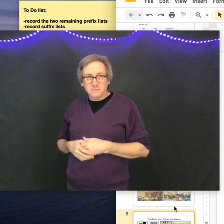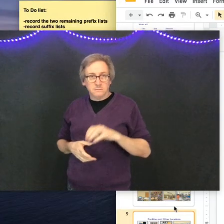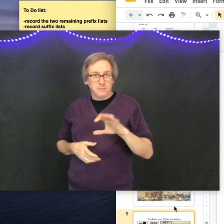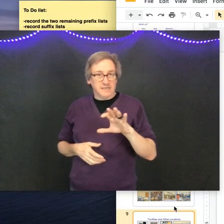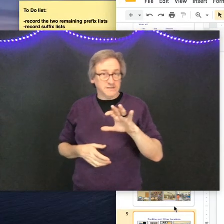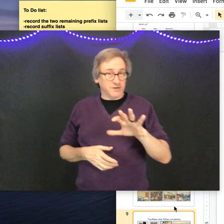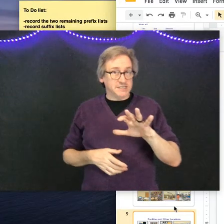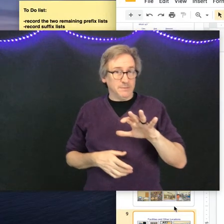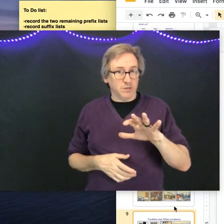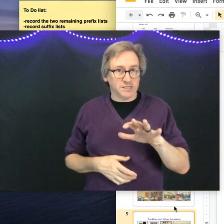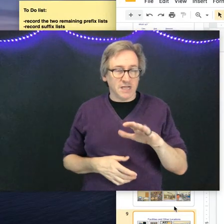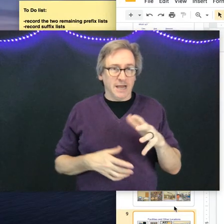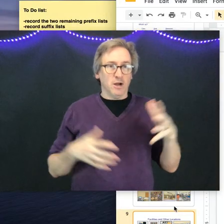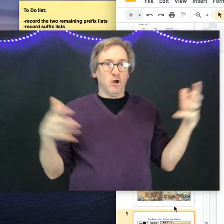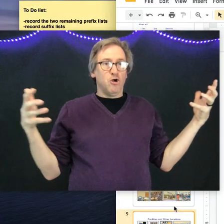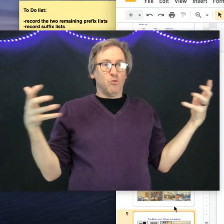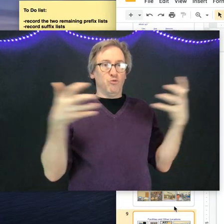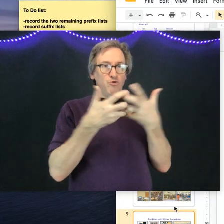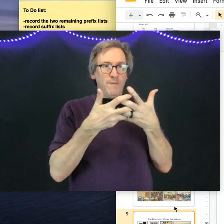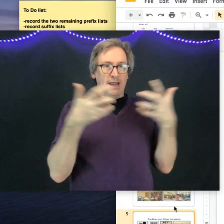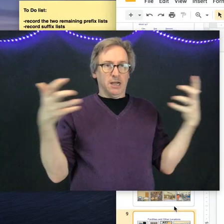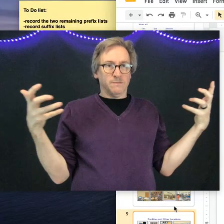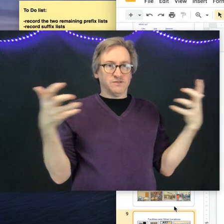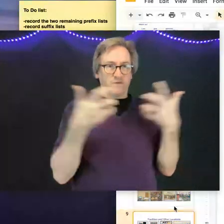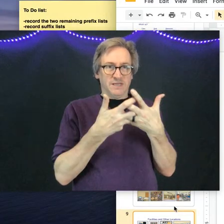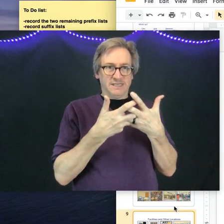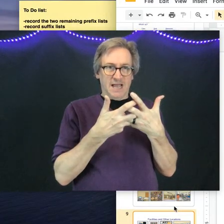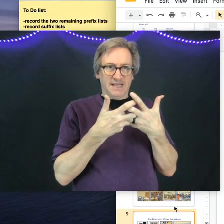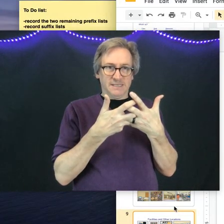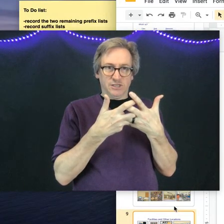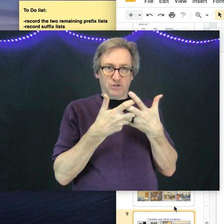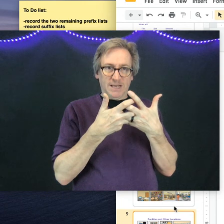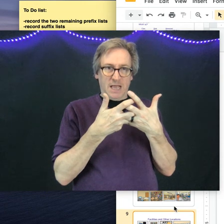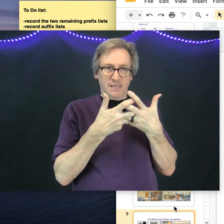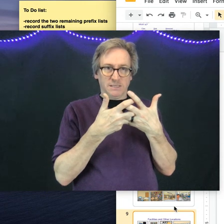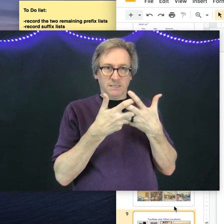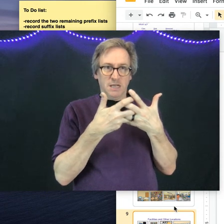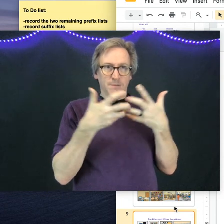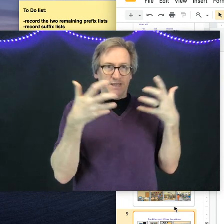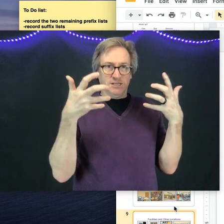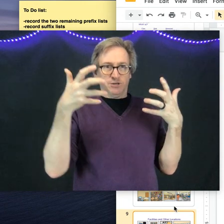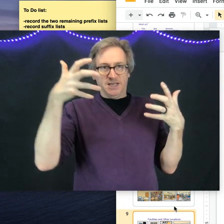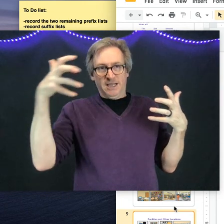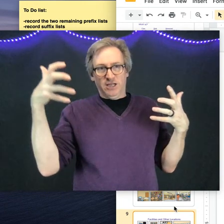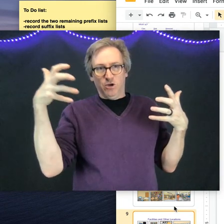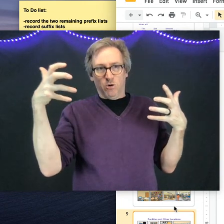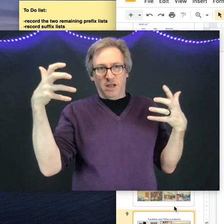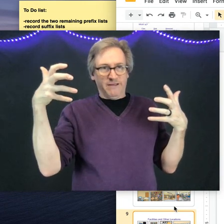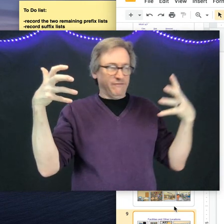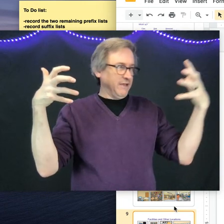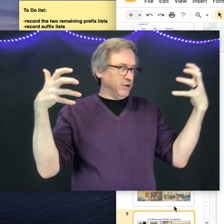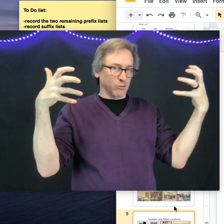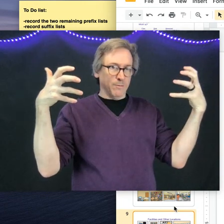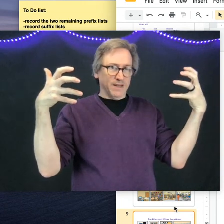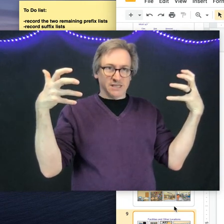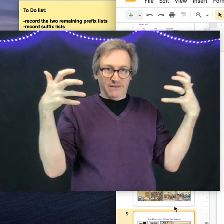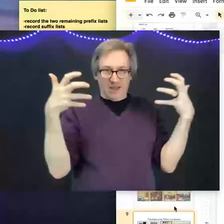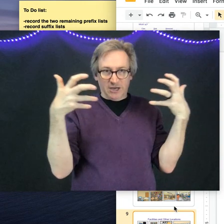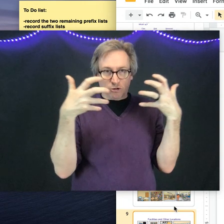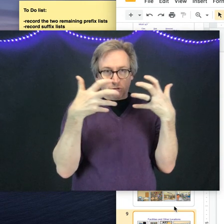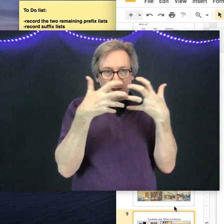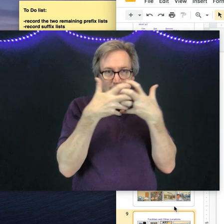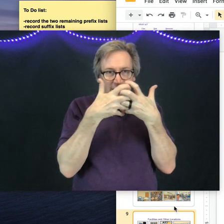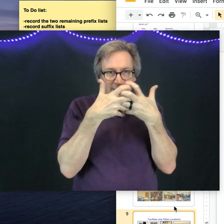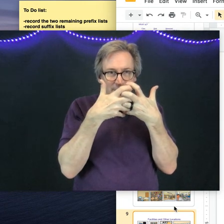Roommate is a very similar sign. Roommate comes from the sides in straight lines because you're taking your life and your roommate's life